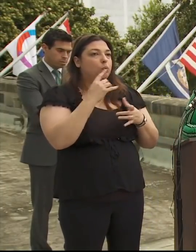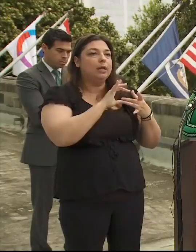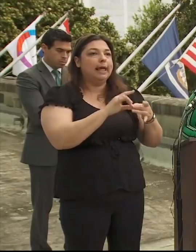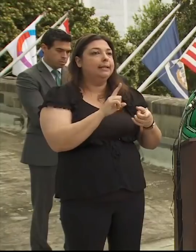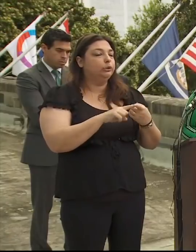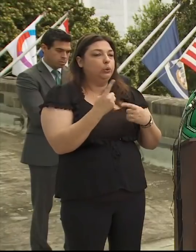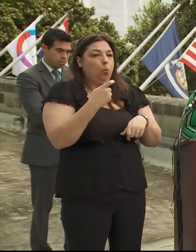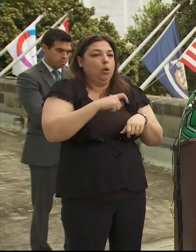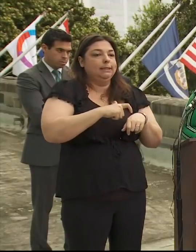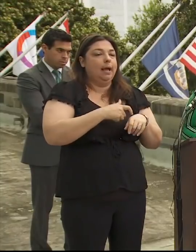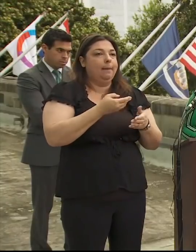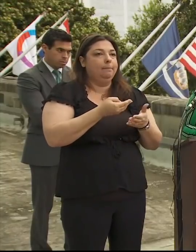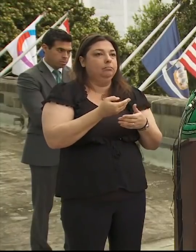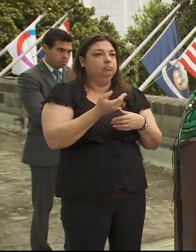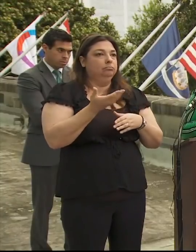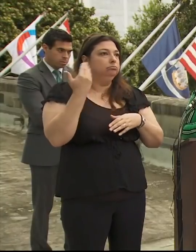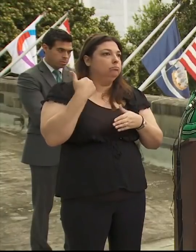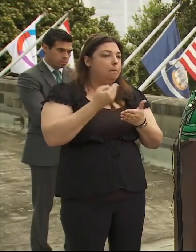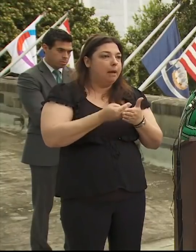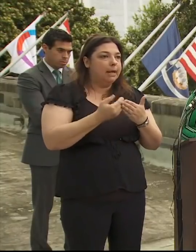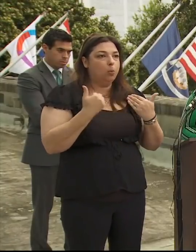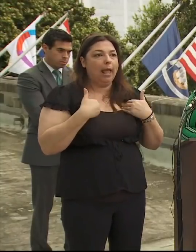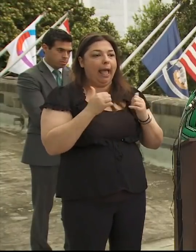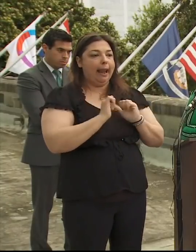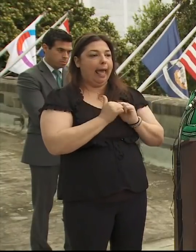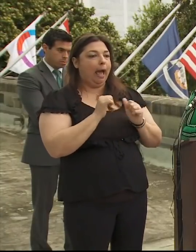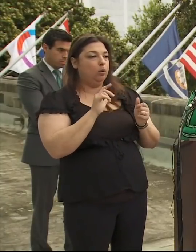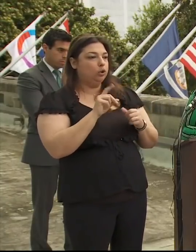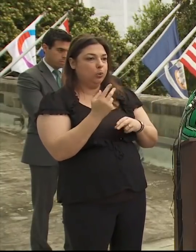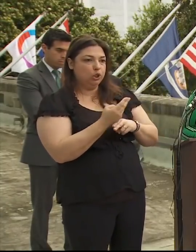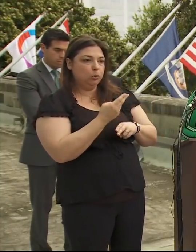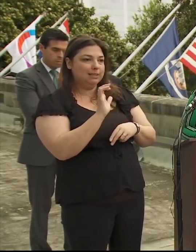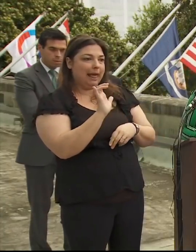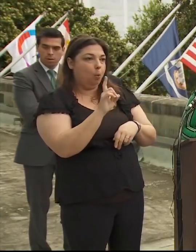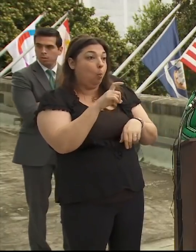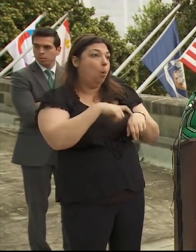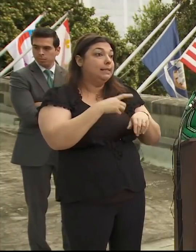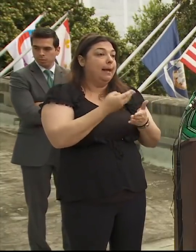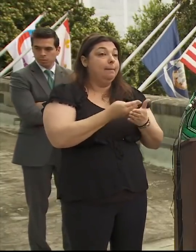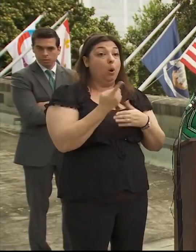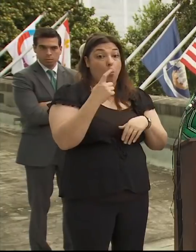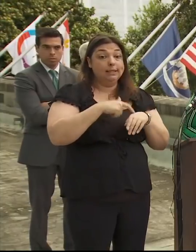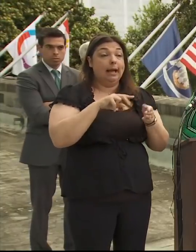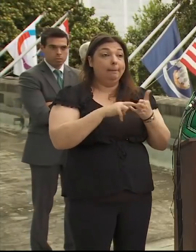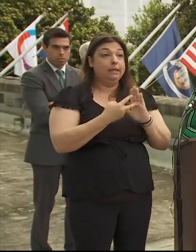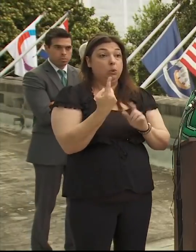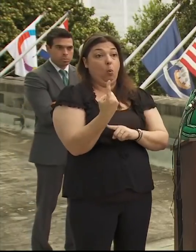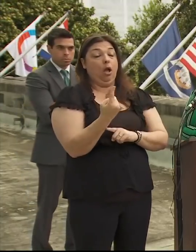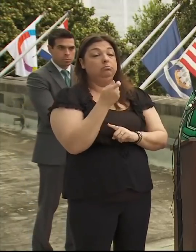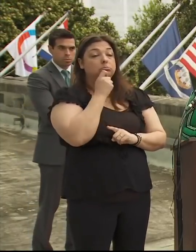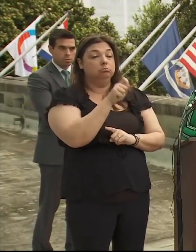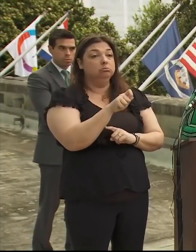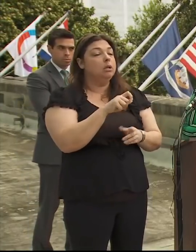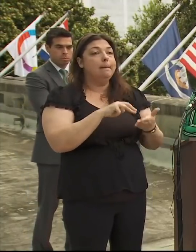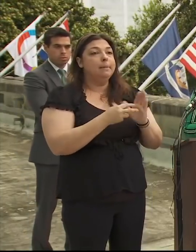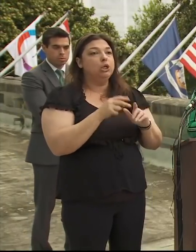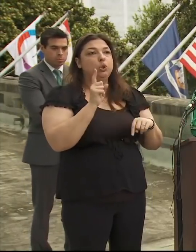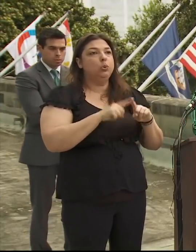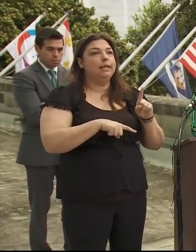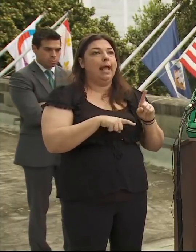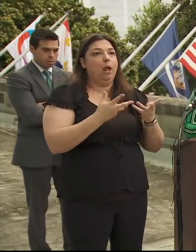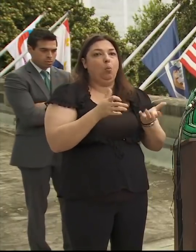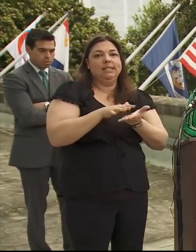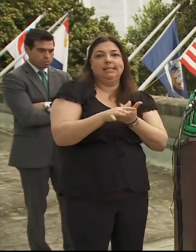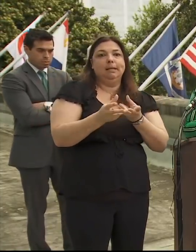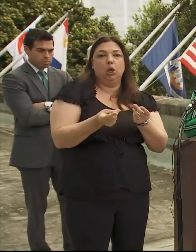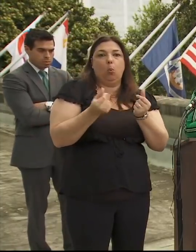to one-time money that we have, how do we use that one time? One time is one time. So you can't look to spend